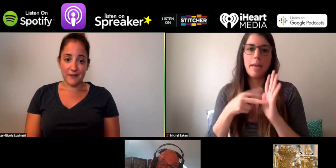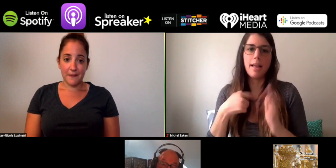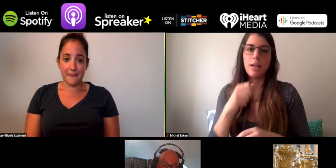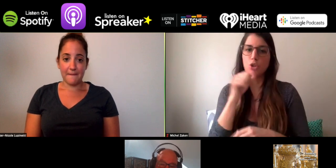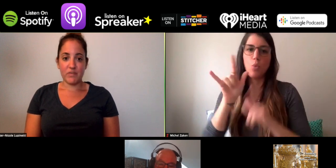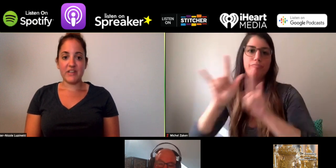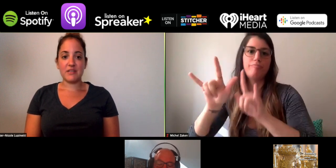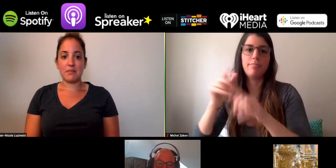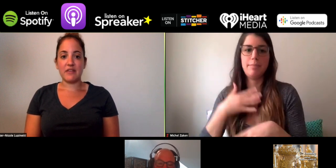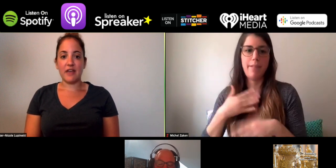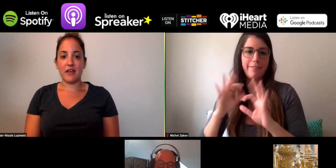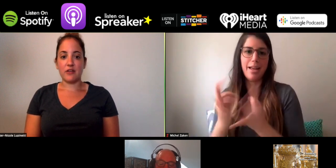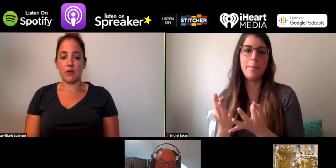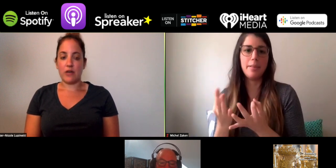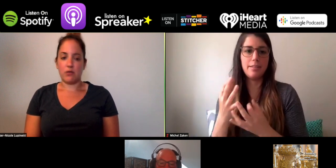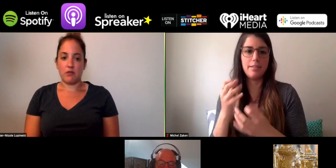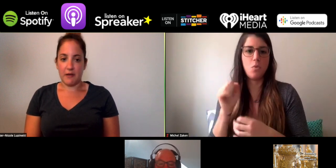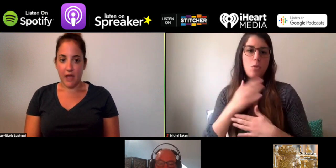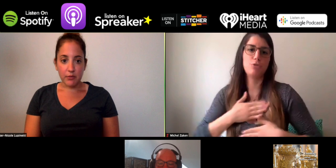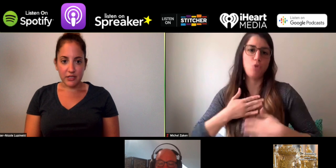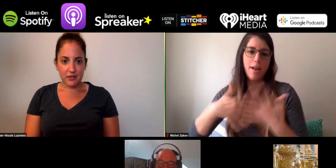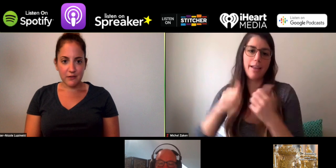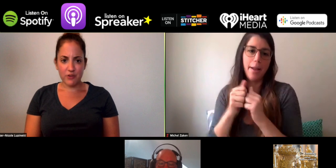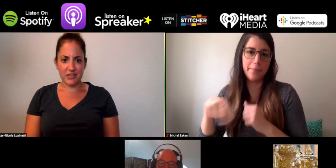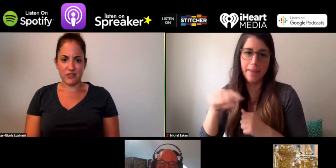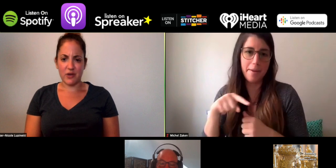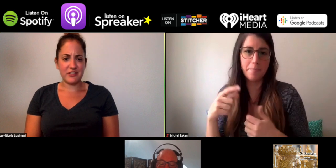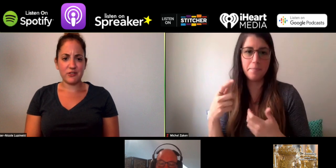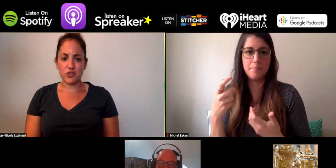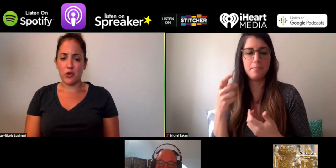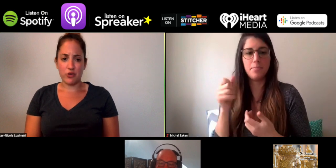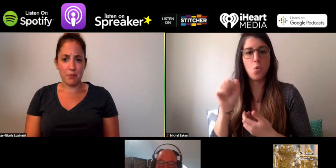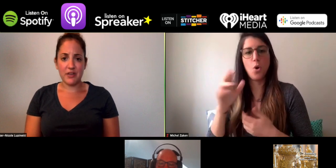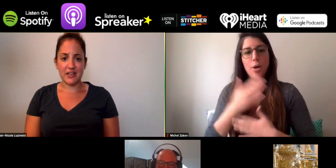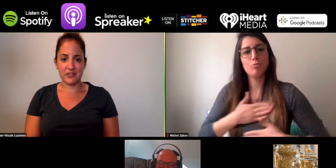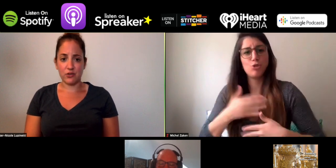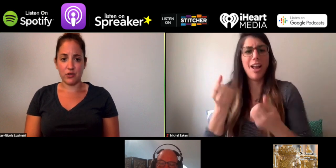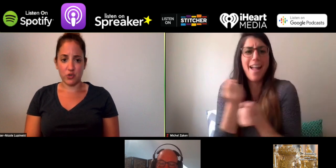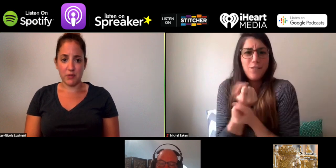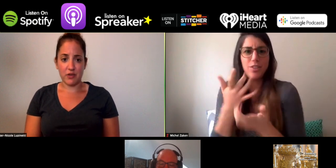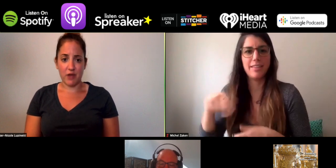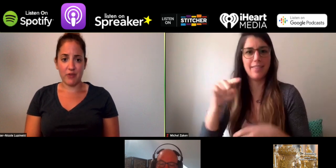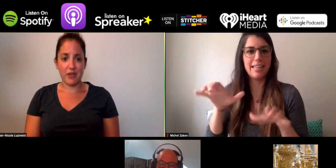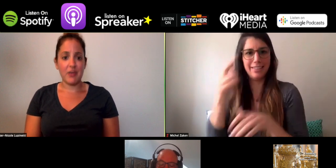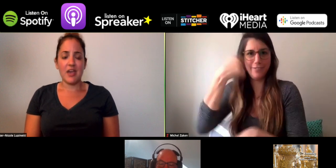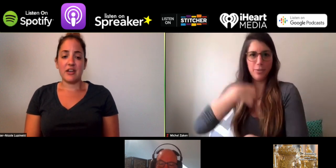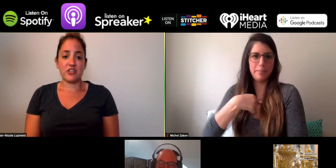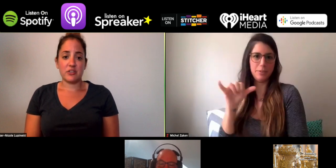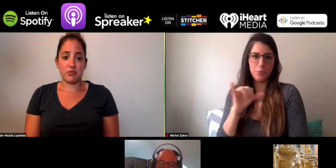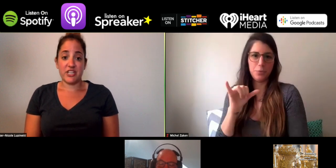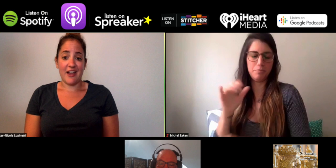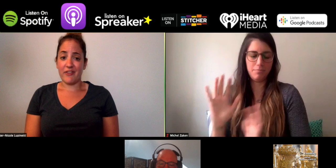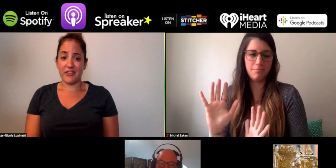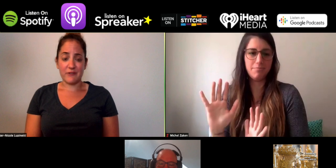But that doesn't mean that, you know, I don't love my family. Of course I do. I still enjoy their company. I still enjoy being around them. And I